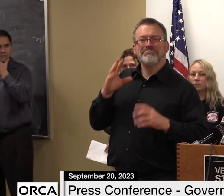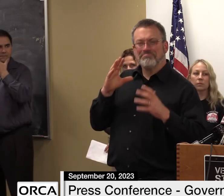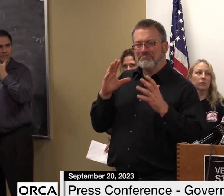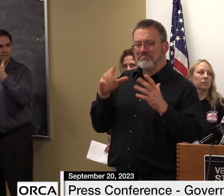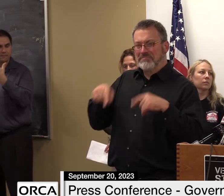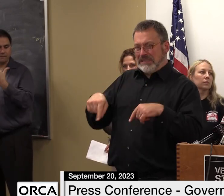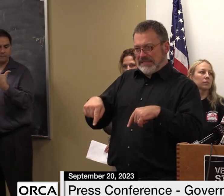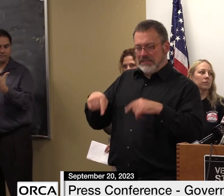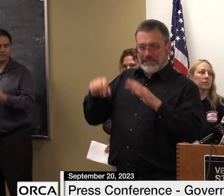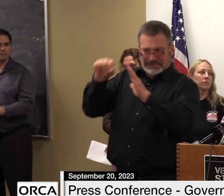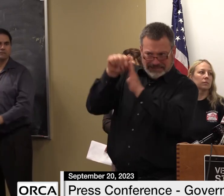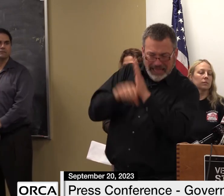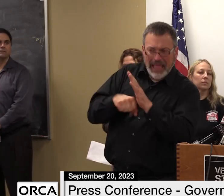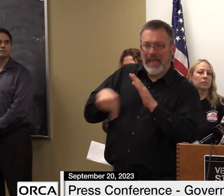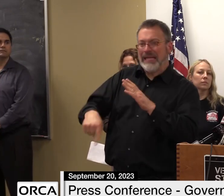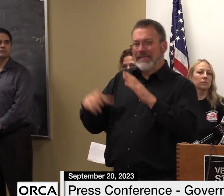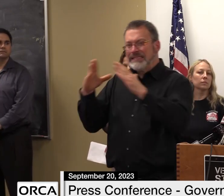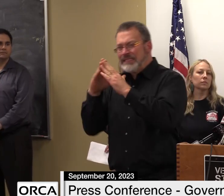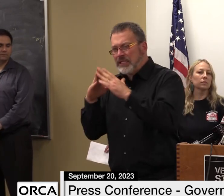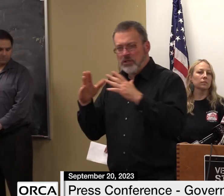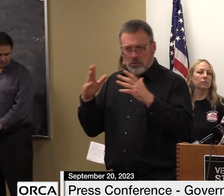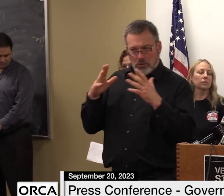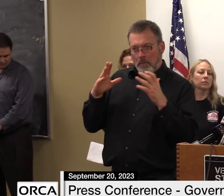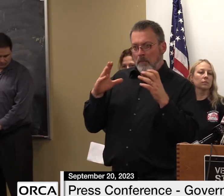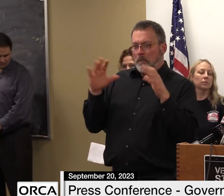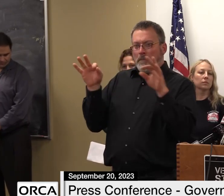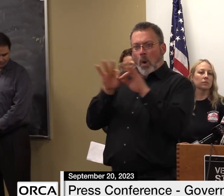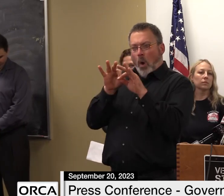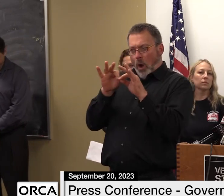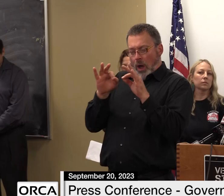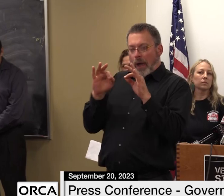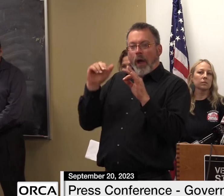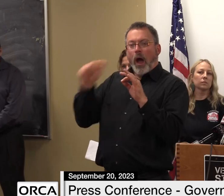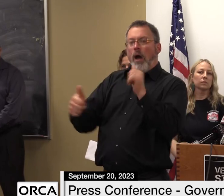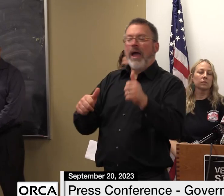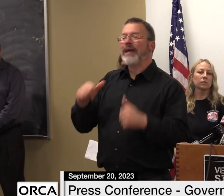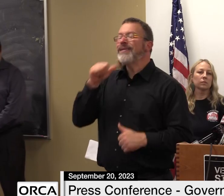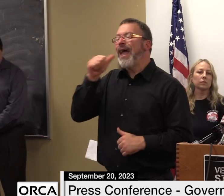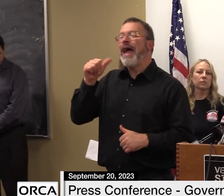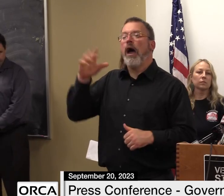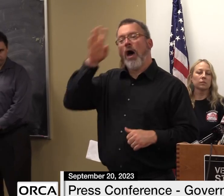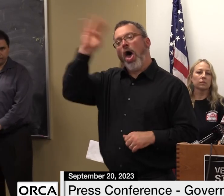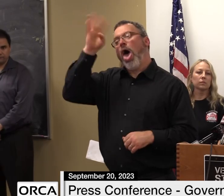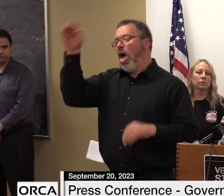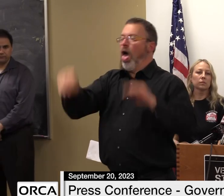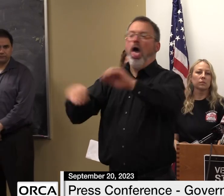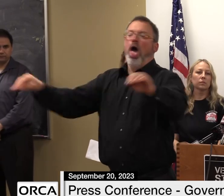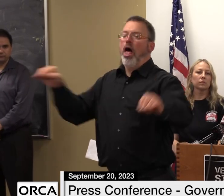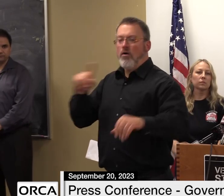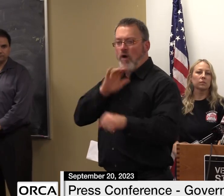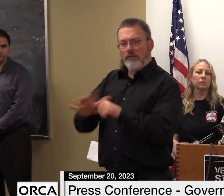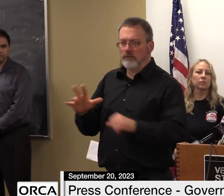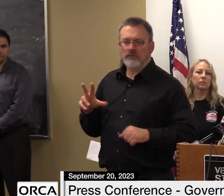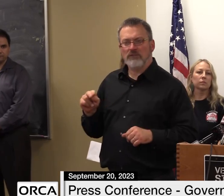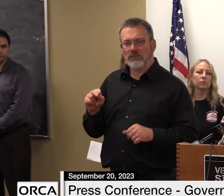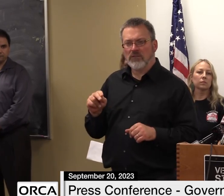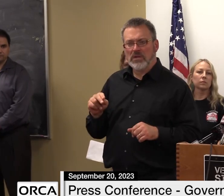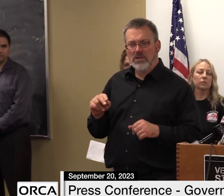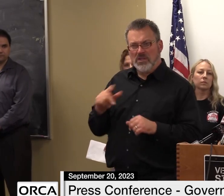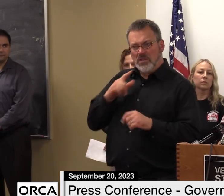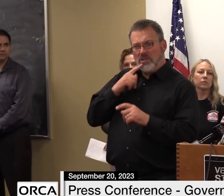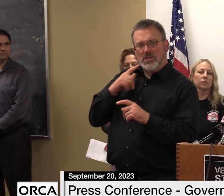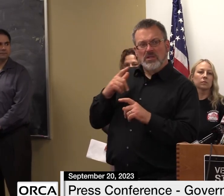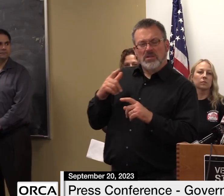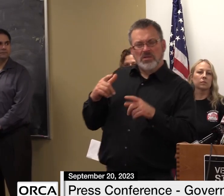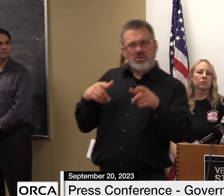that the property is developed appropriately, so it's not subject to precipitation. You said 90 days from the start. Do you have any idea